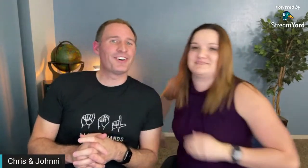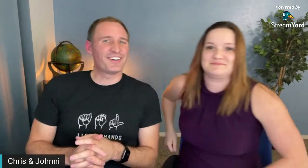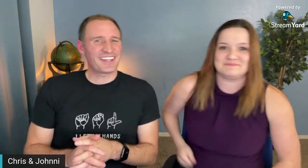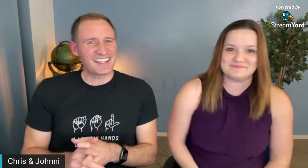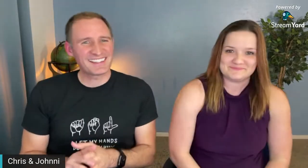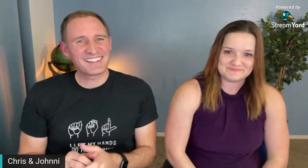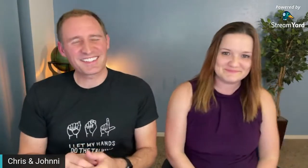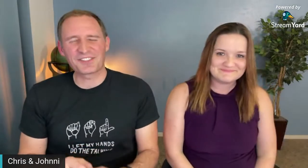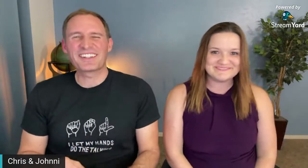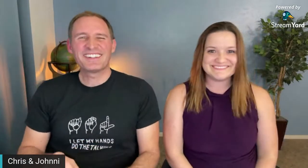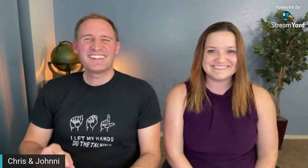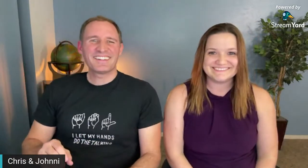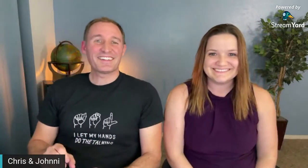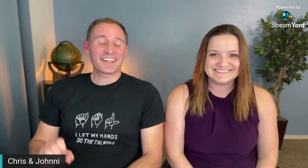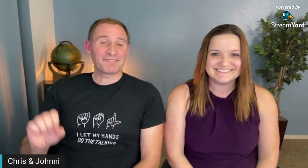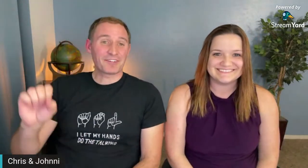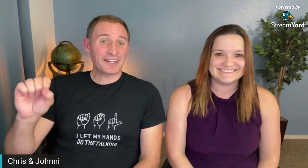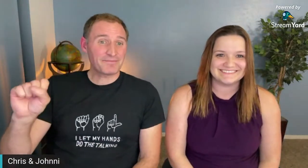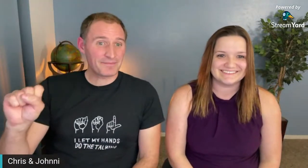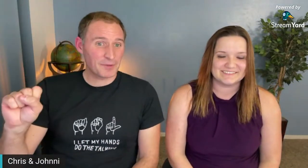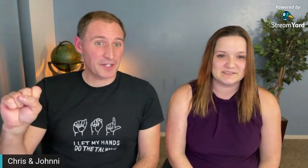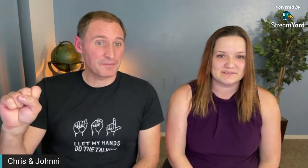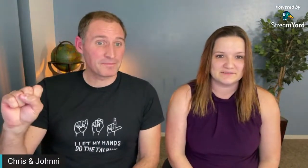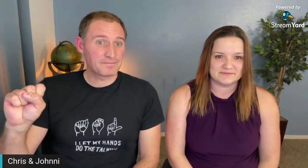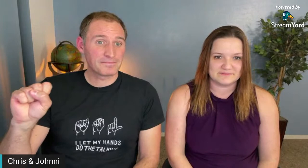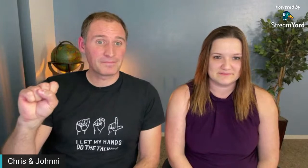Oh, okay, that's a good one. Okay, ready? Here we go.